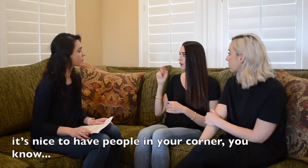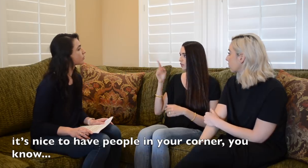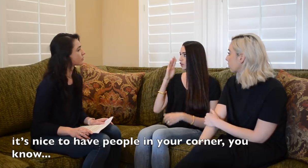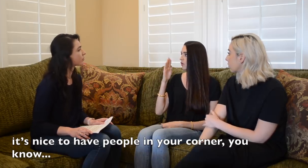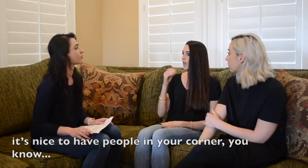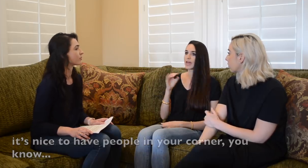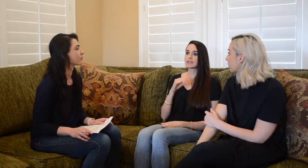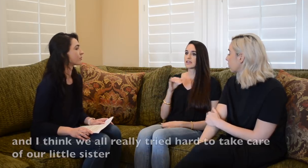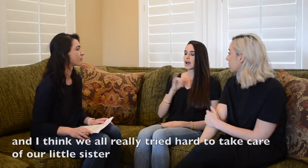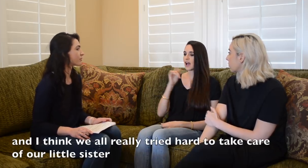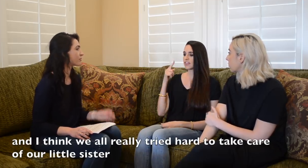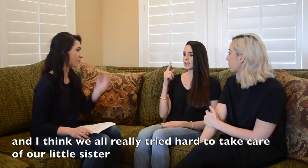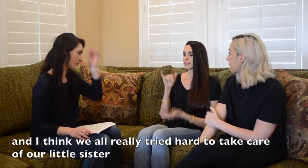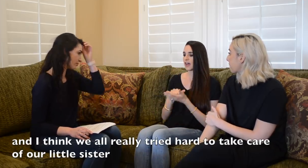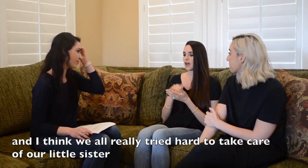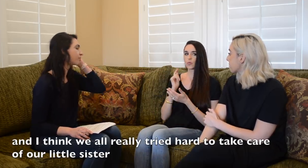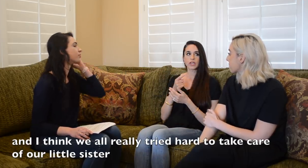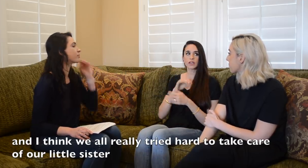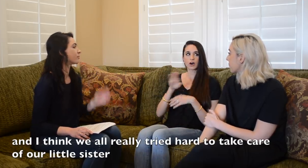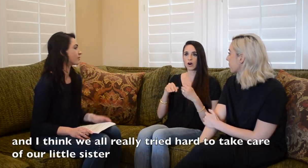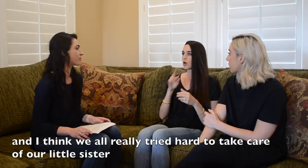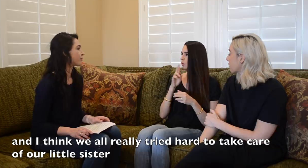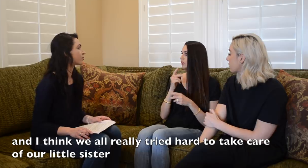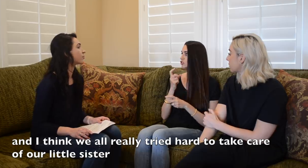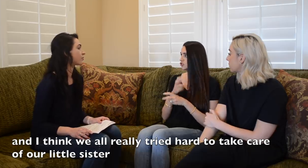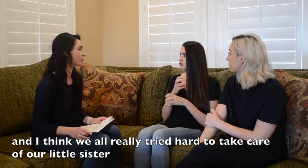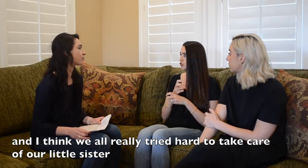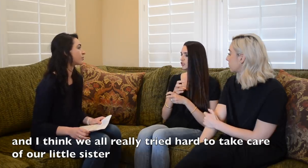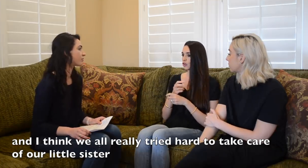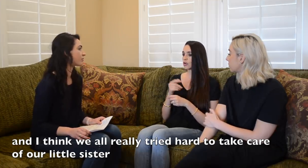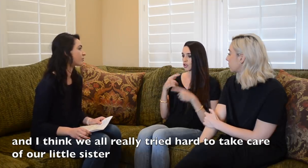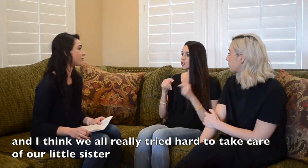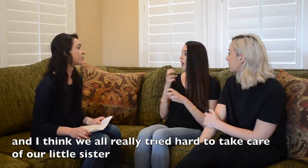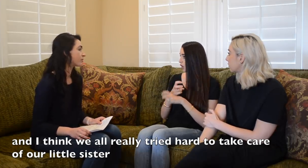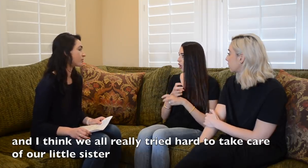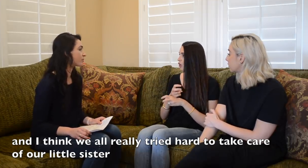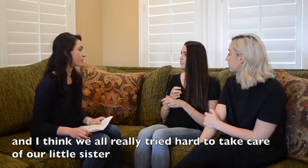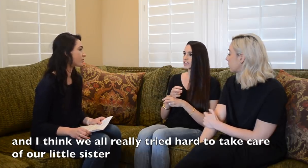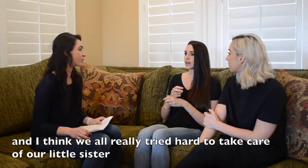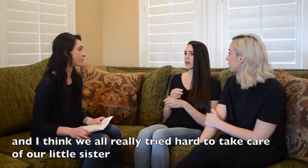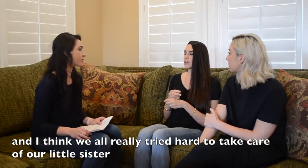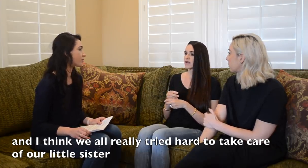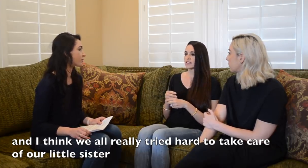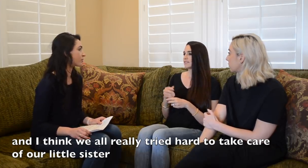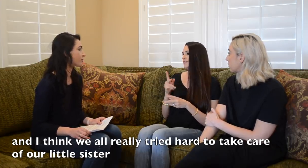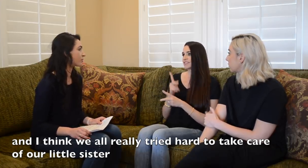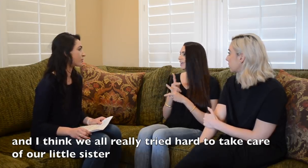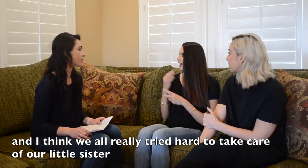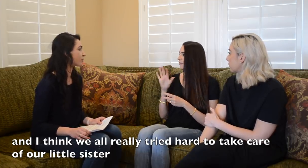you know. And I think that we all really, you know, tried hard to take care of